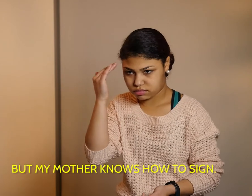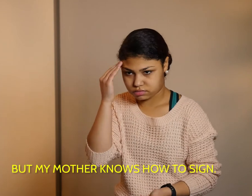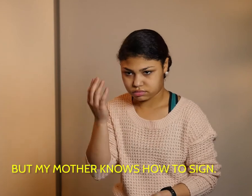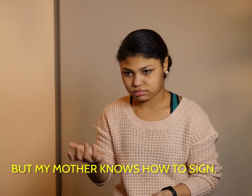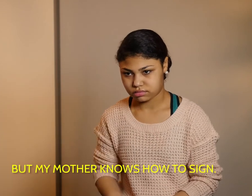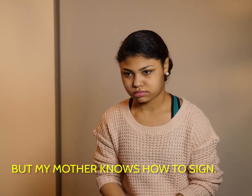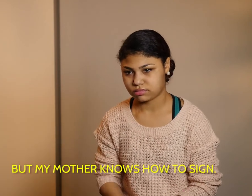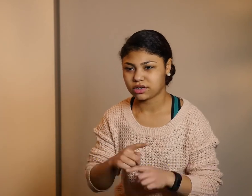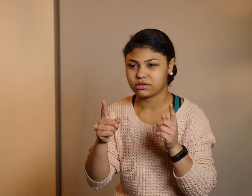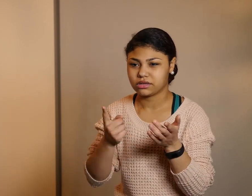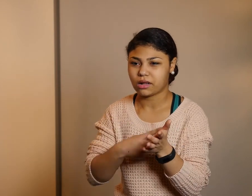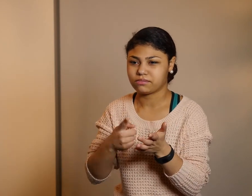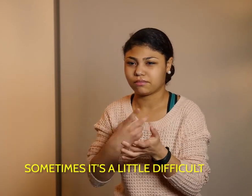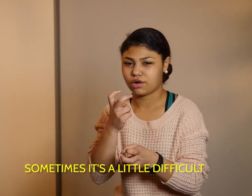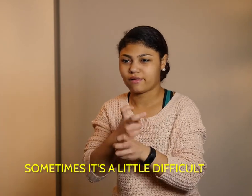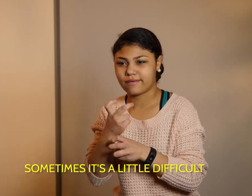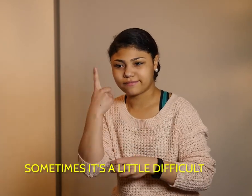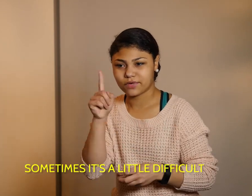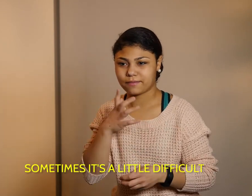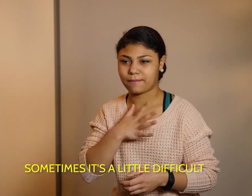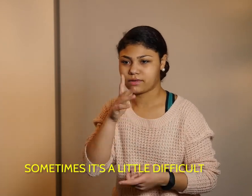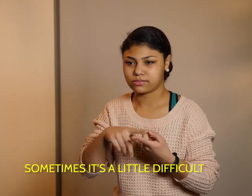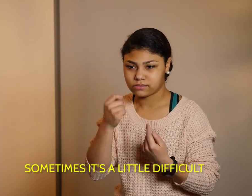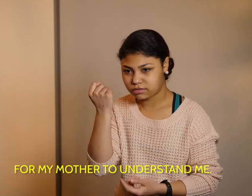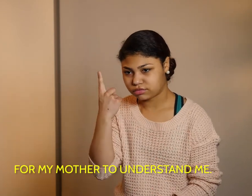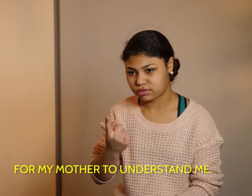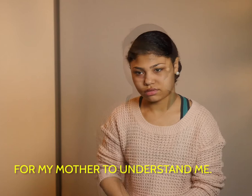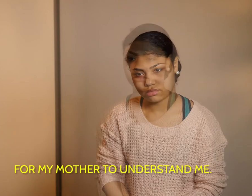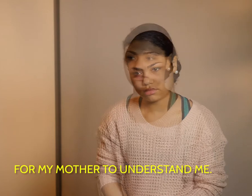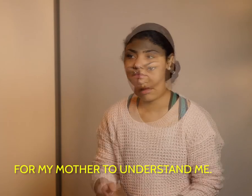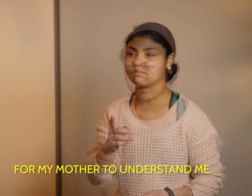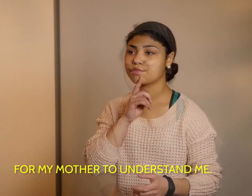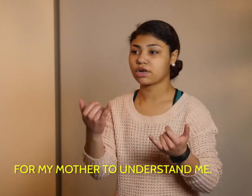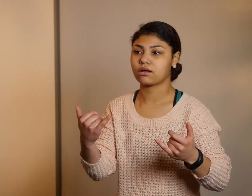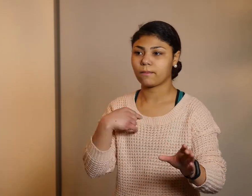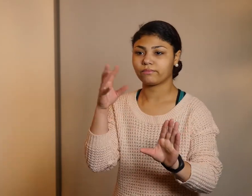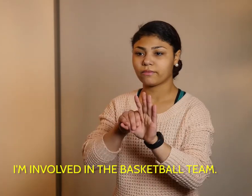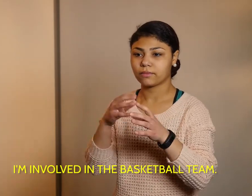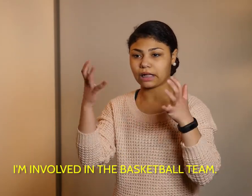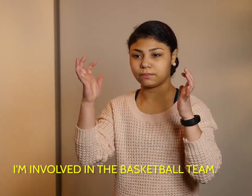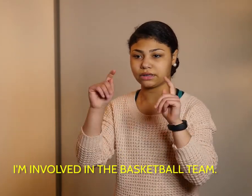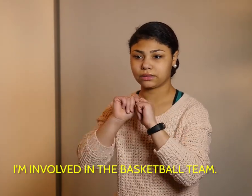how to sign. But sometimes it's a little difficult for my mother to understand me. I'm involved in the basketball